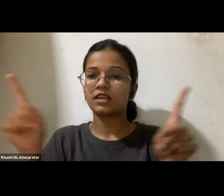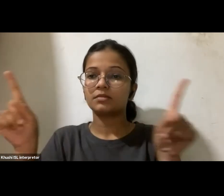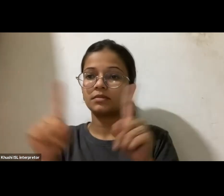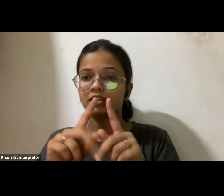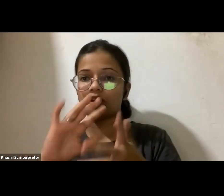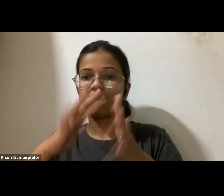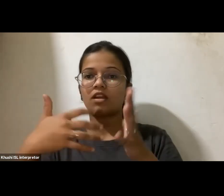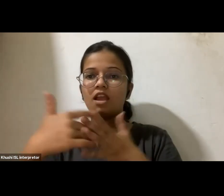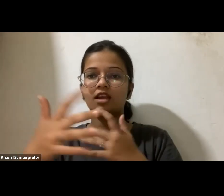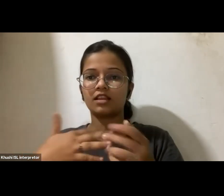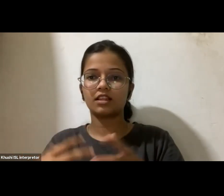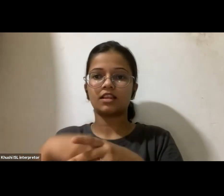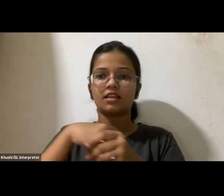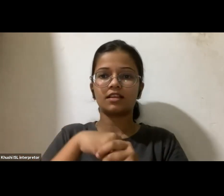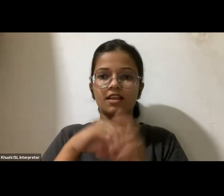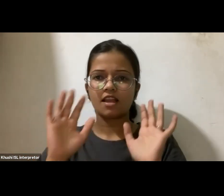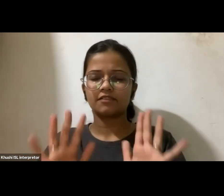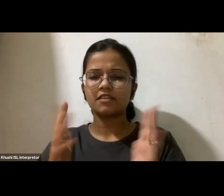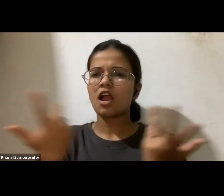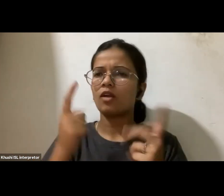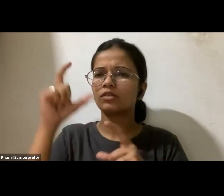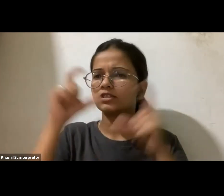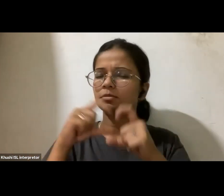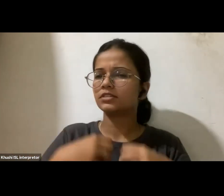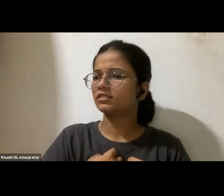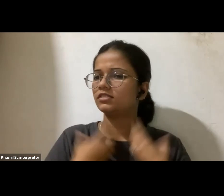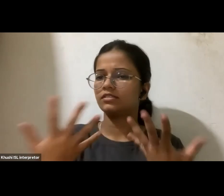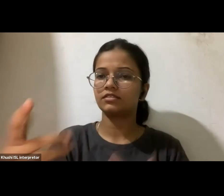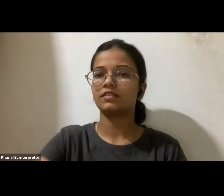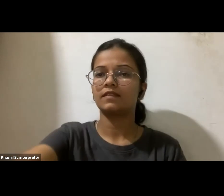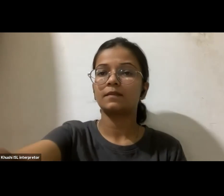reluctantly holding hands and choosing more cinematic poses?